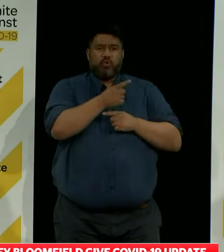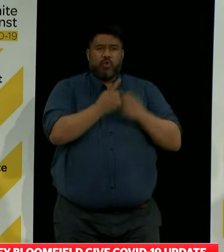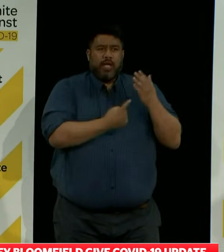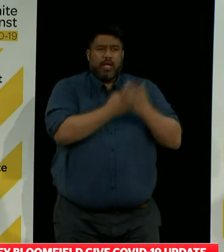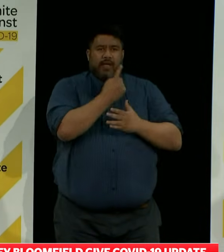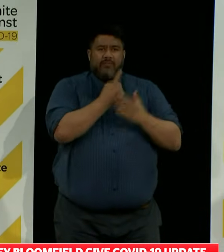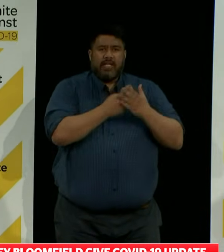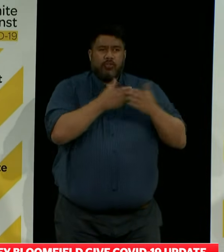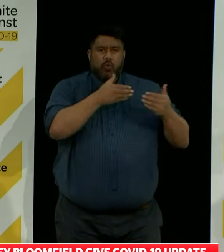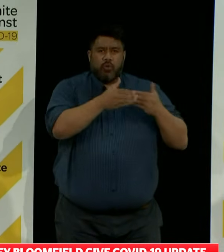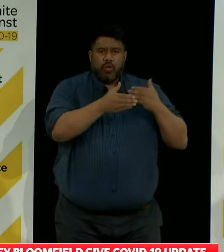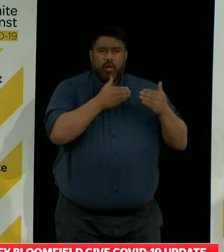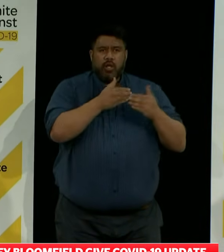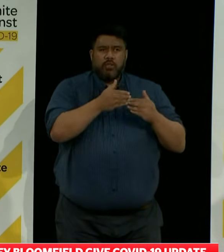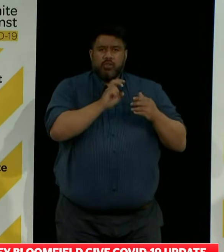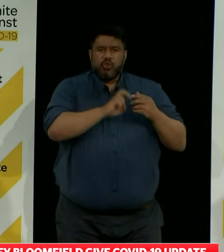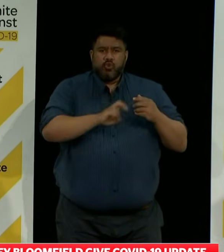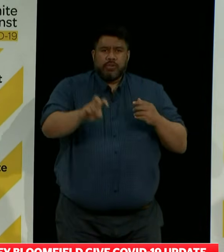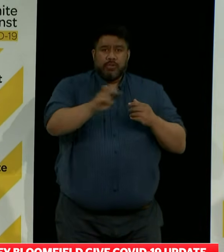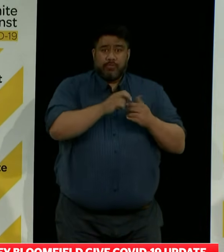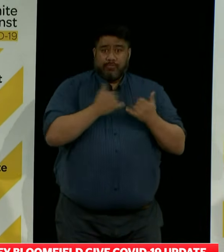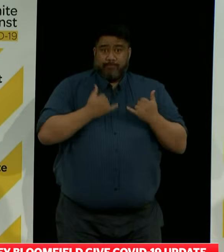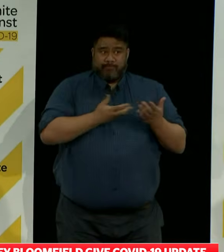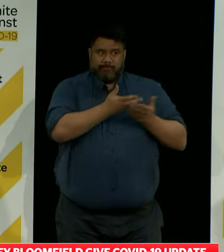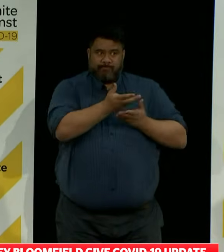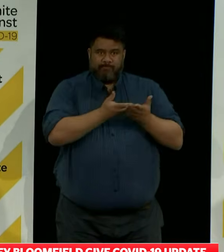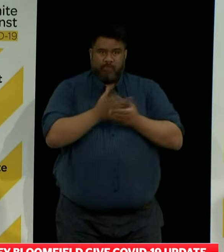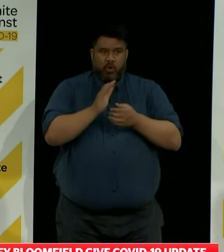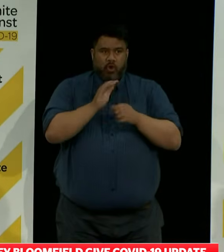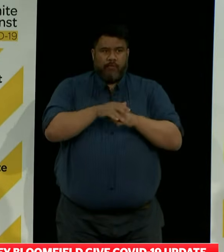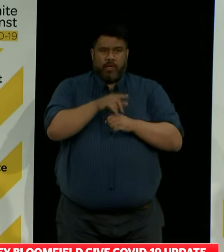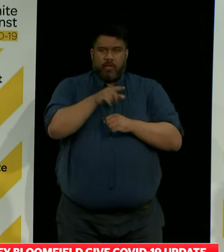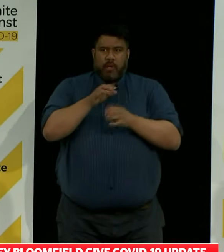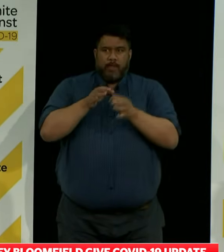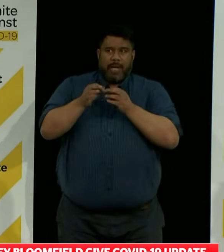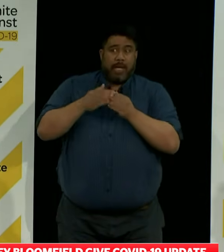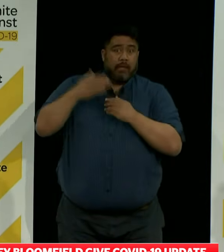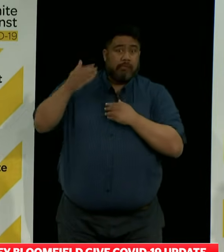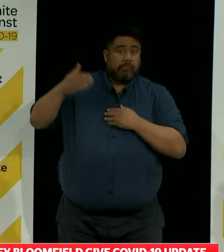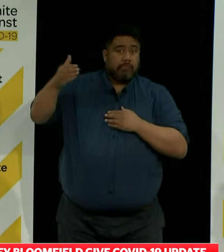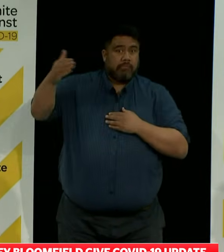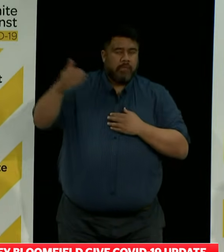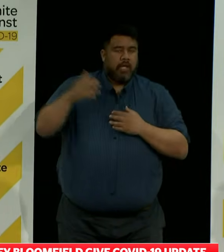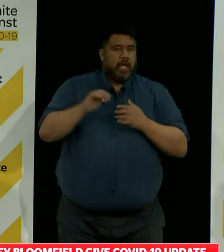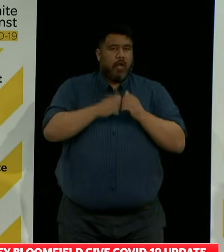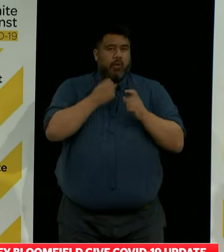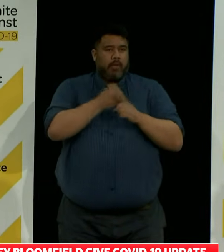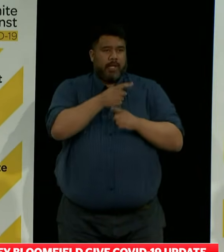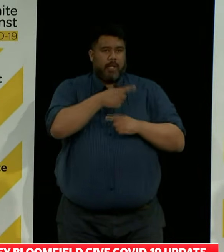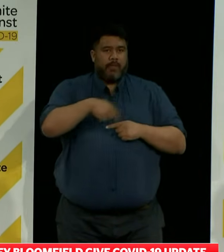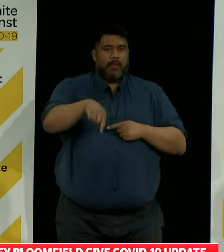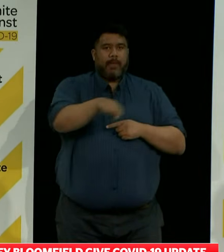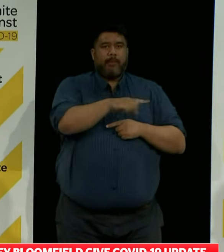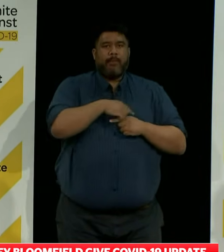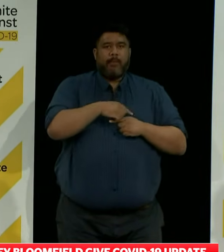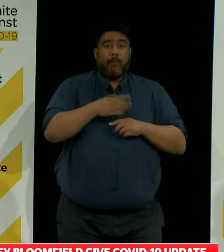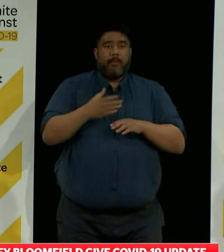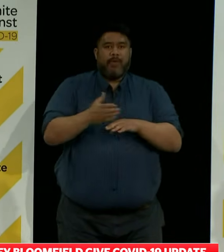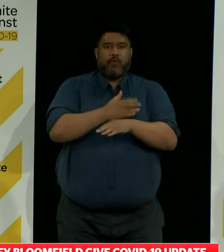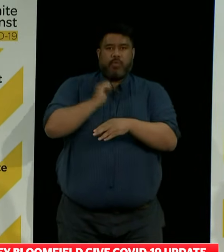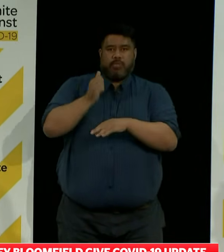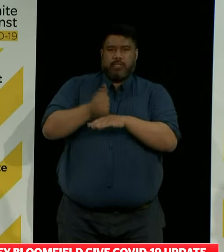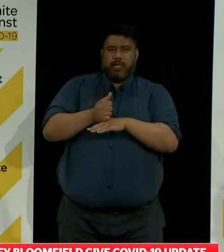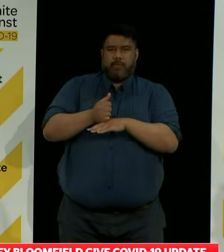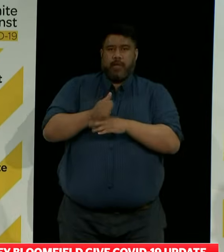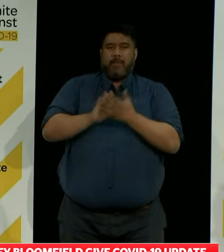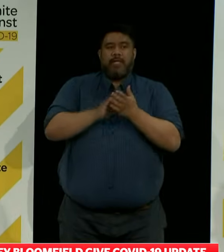and we'll present the details on that plan next week, well in advance for any implementation of that framework so that